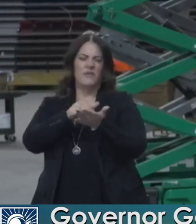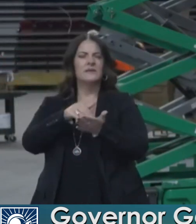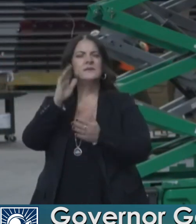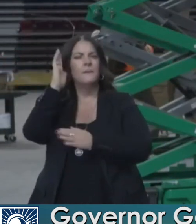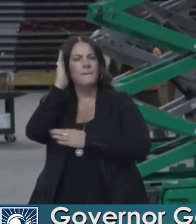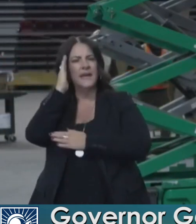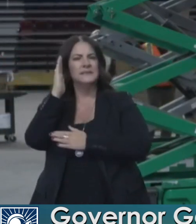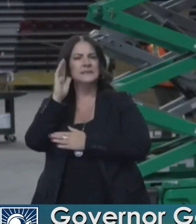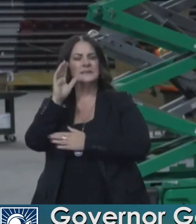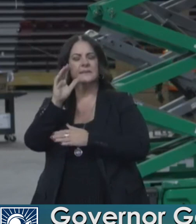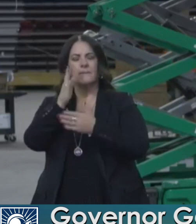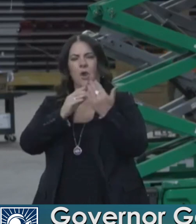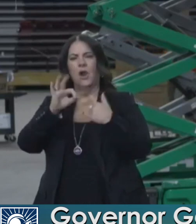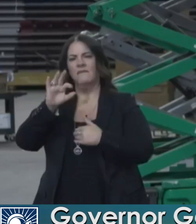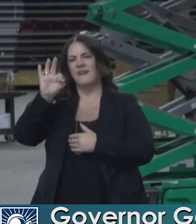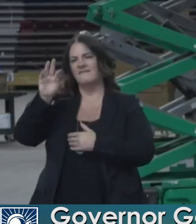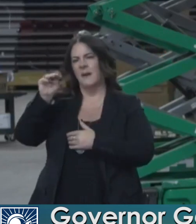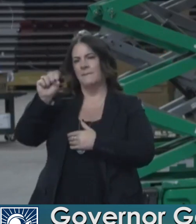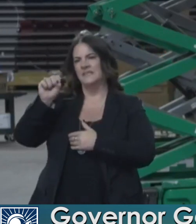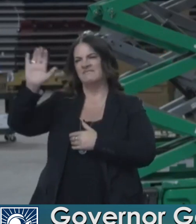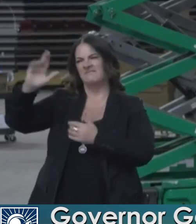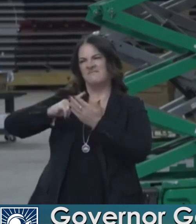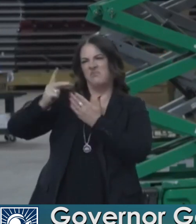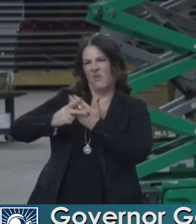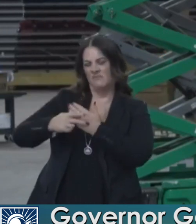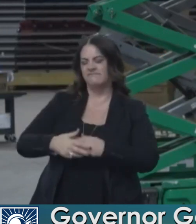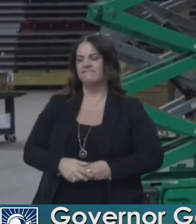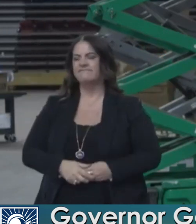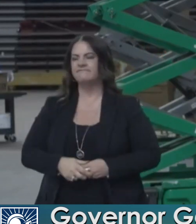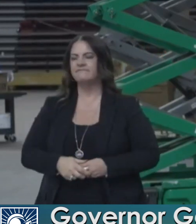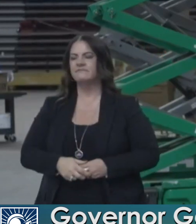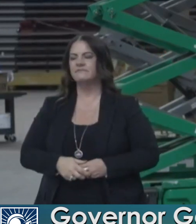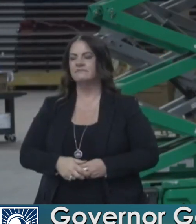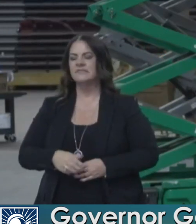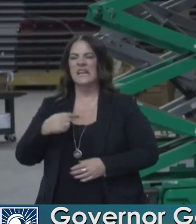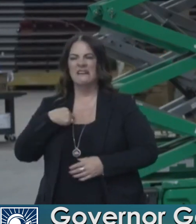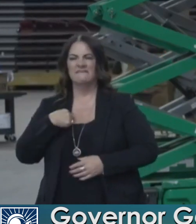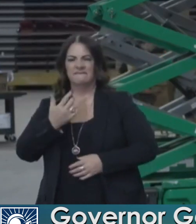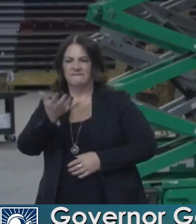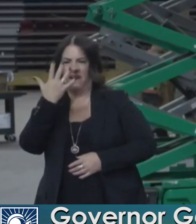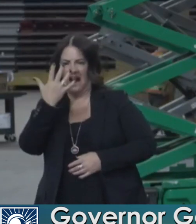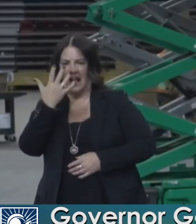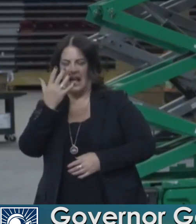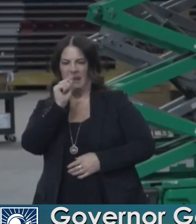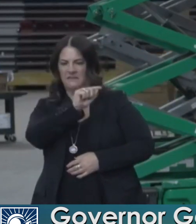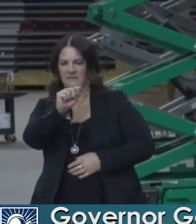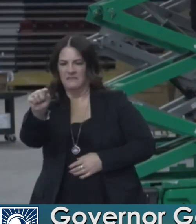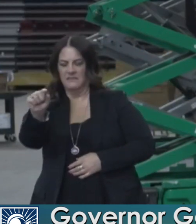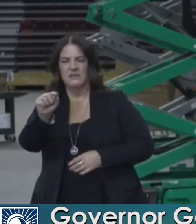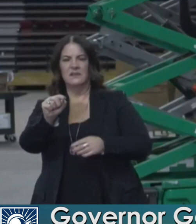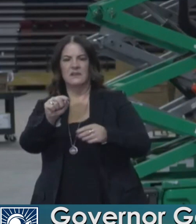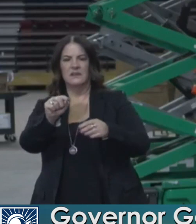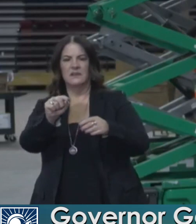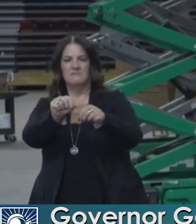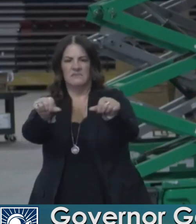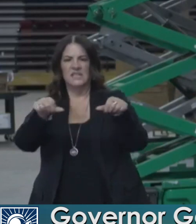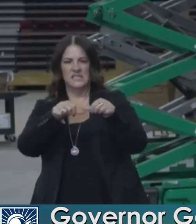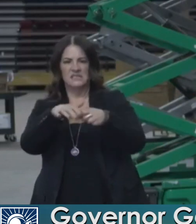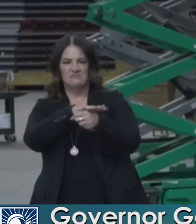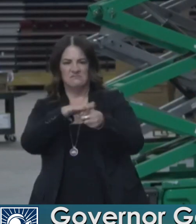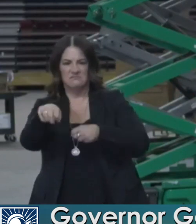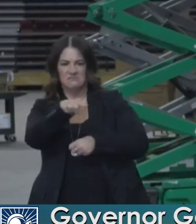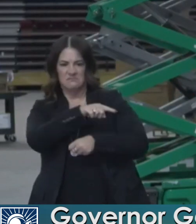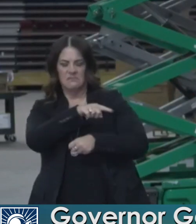that FMS program. 5 of those sites are already up, not necessarily running,